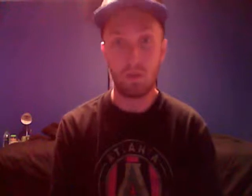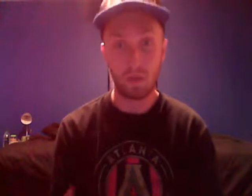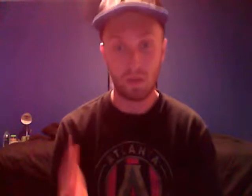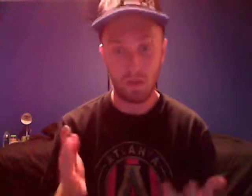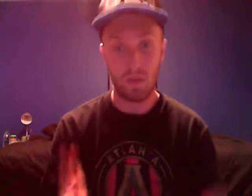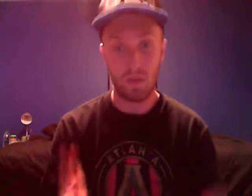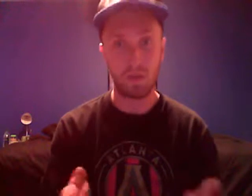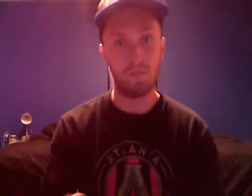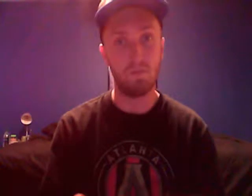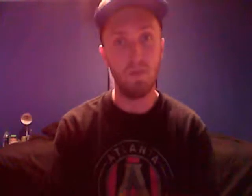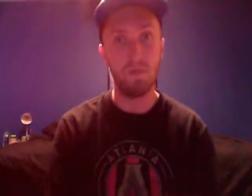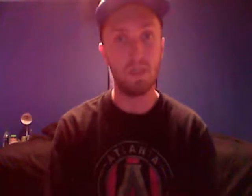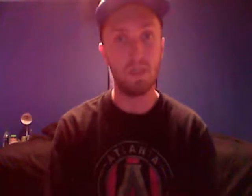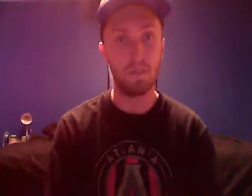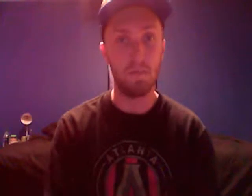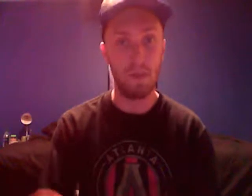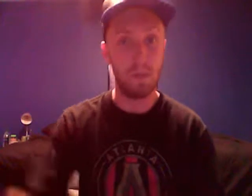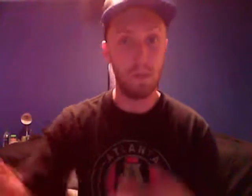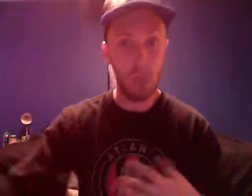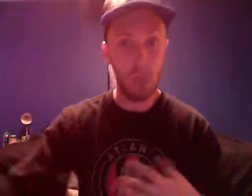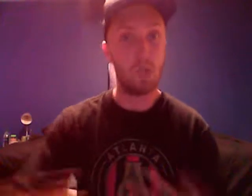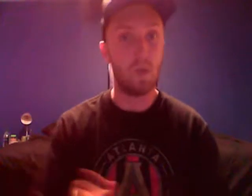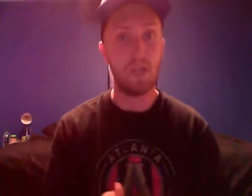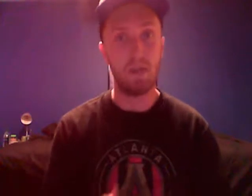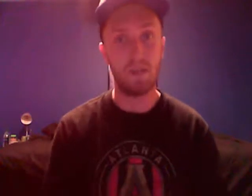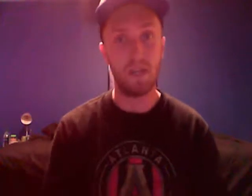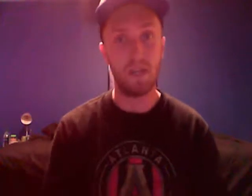most effective movements have been going down the left side.